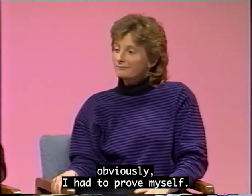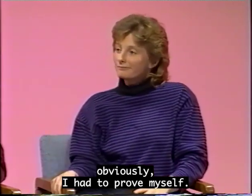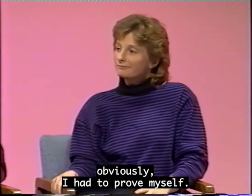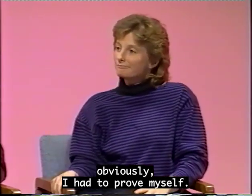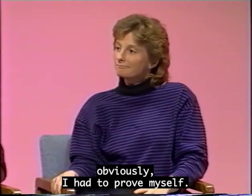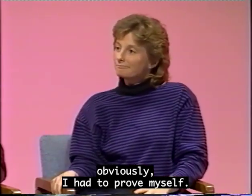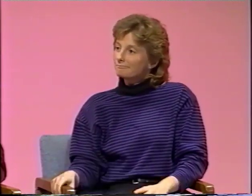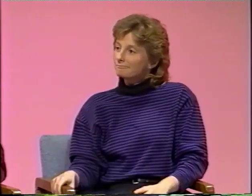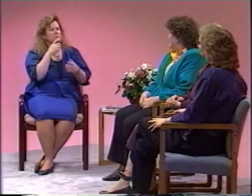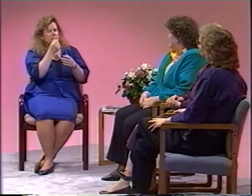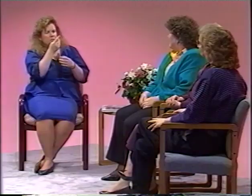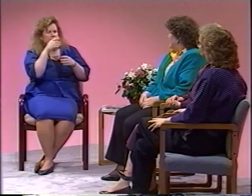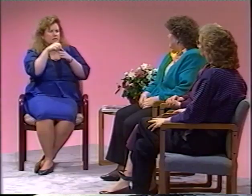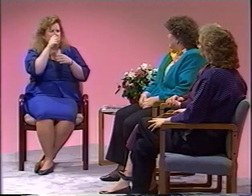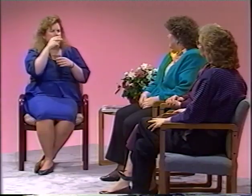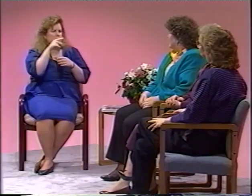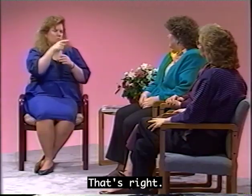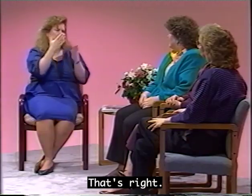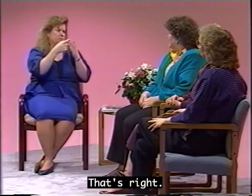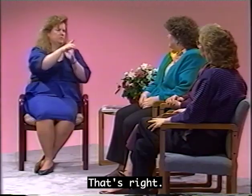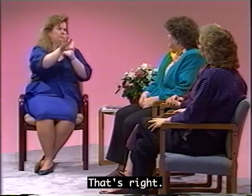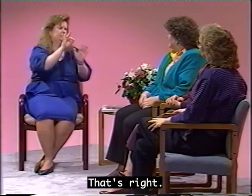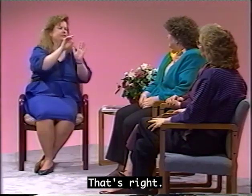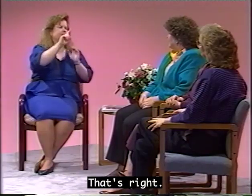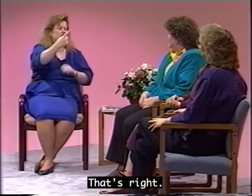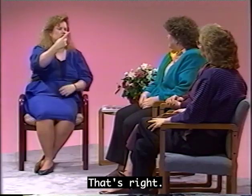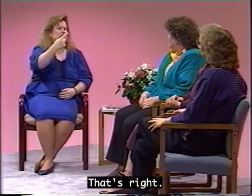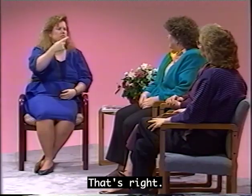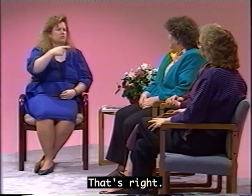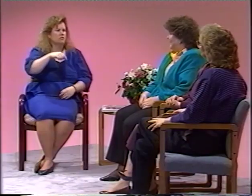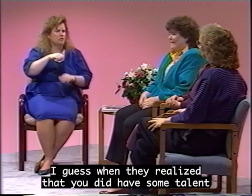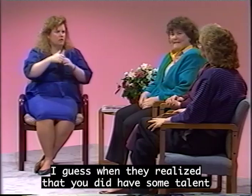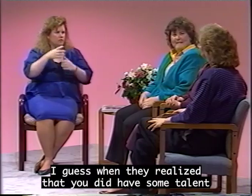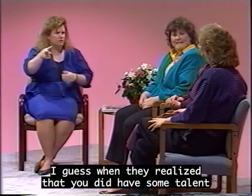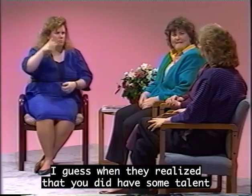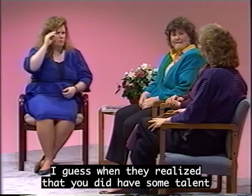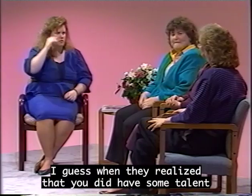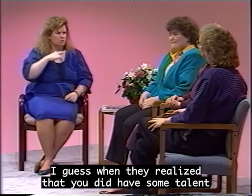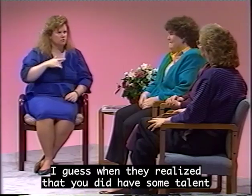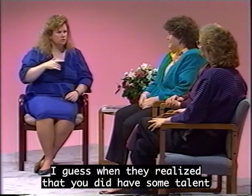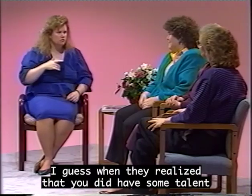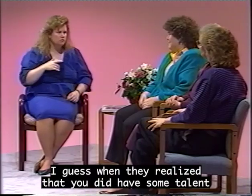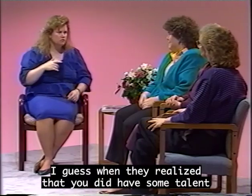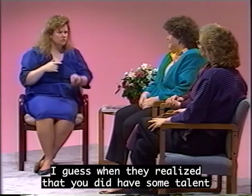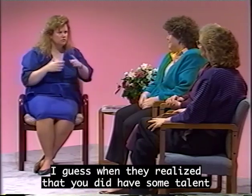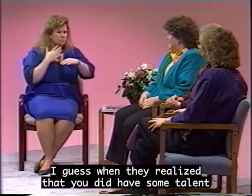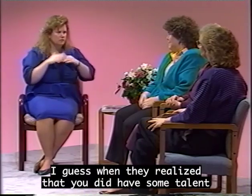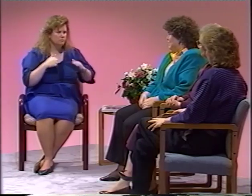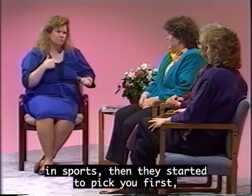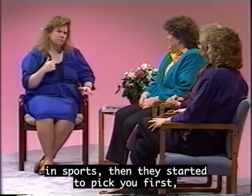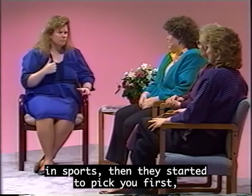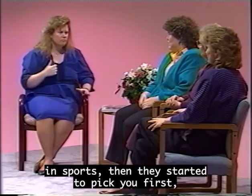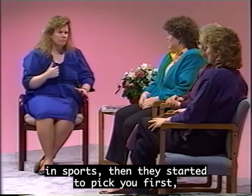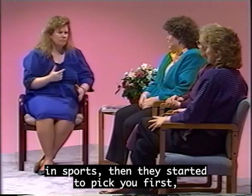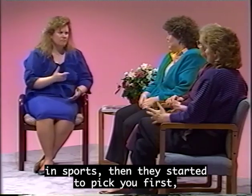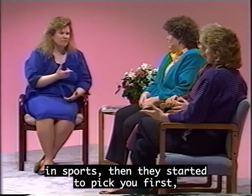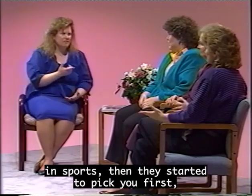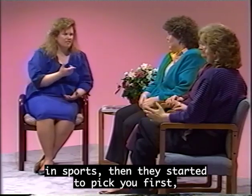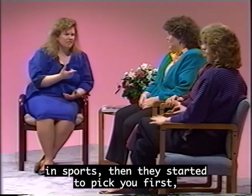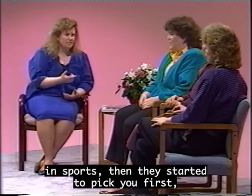myself. That's right. I guess when they realized that you did have some talent in sports, then they started to pick you first.